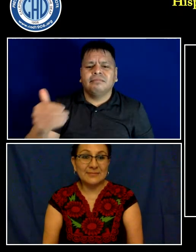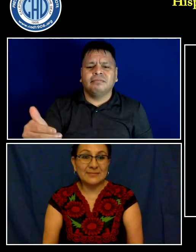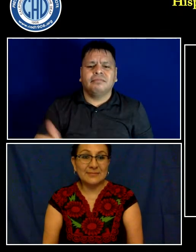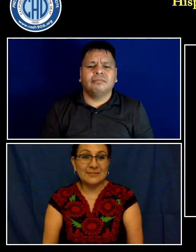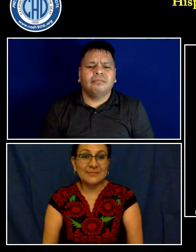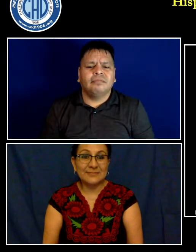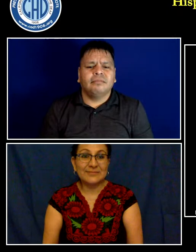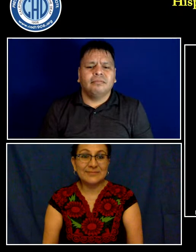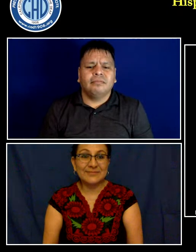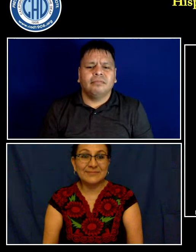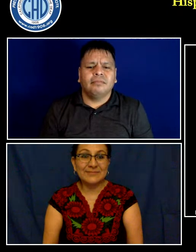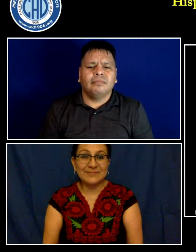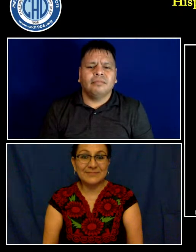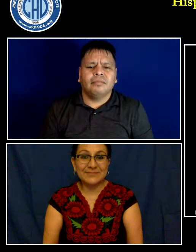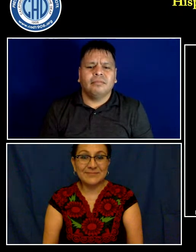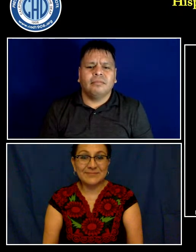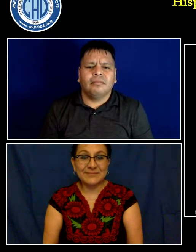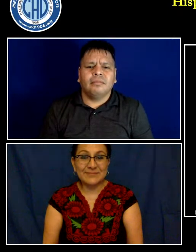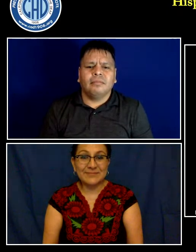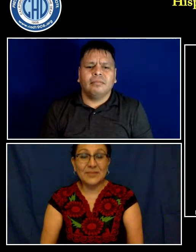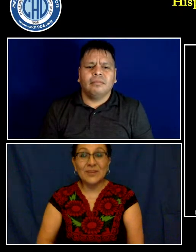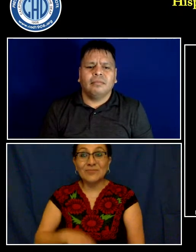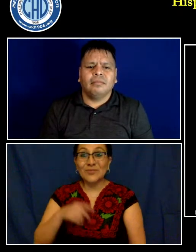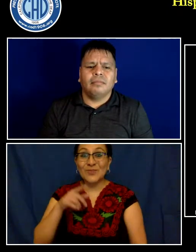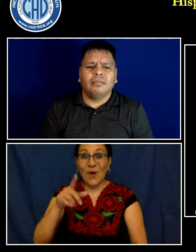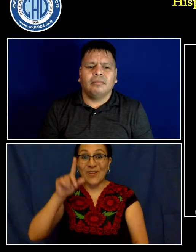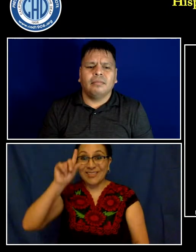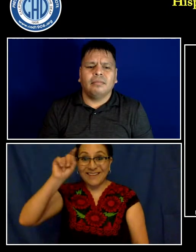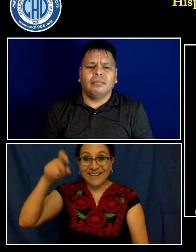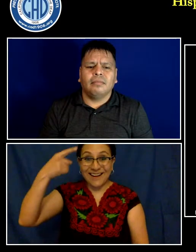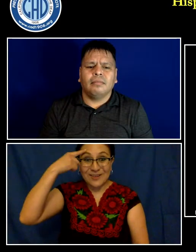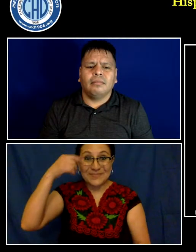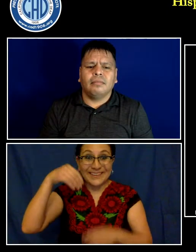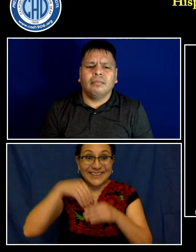part of Latin America. The Latin community does recognize them.